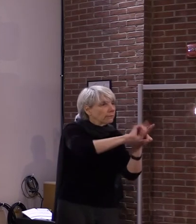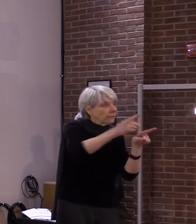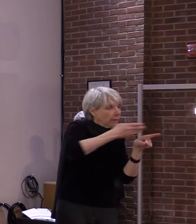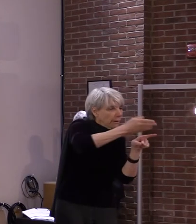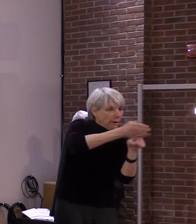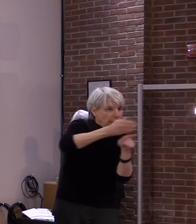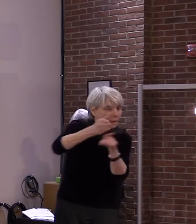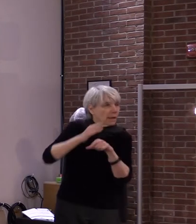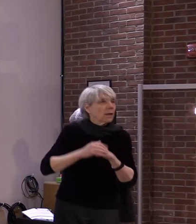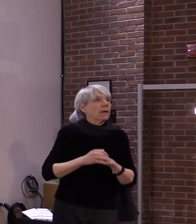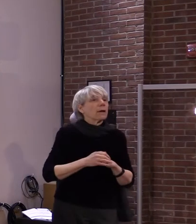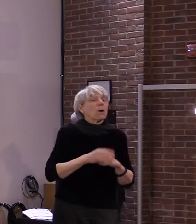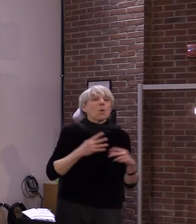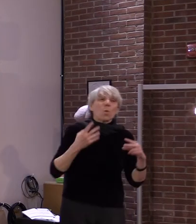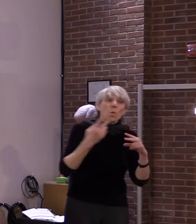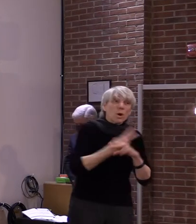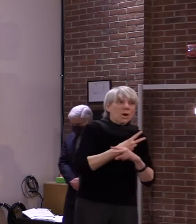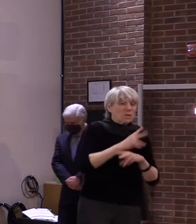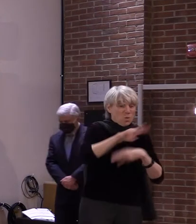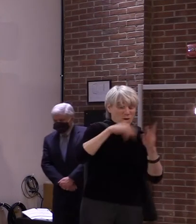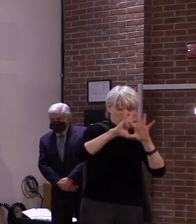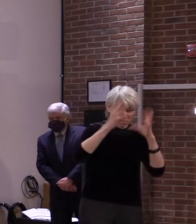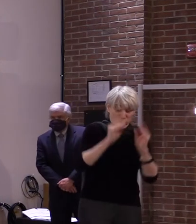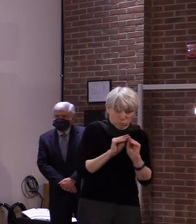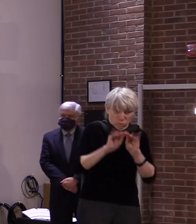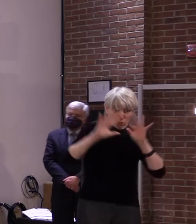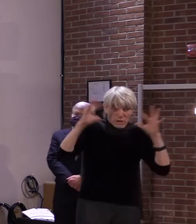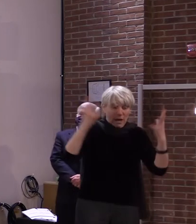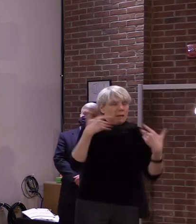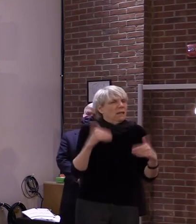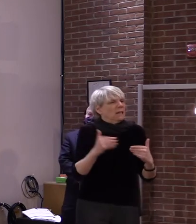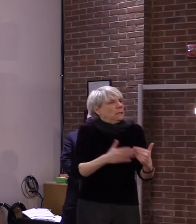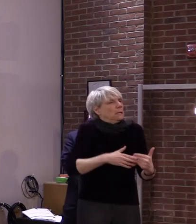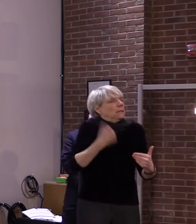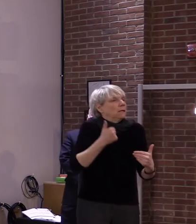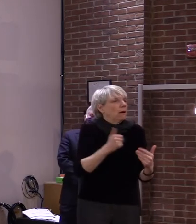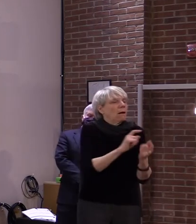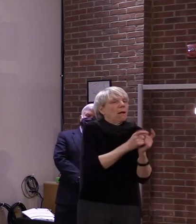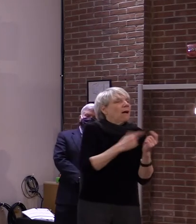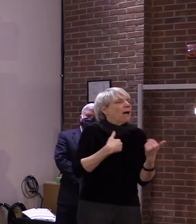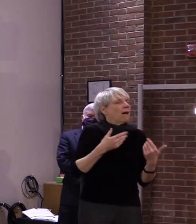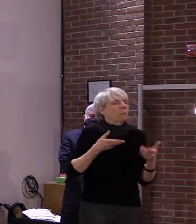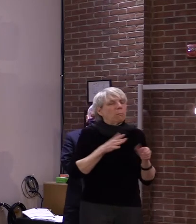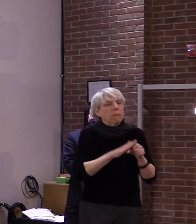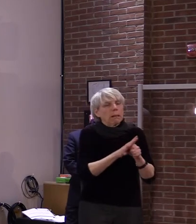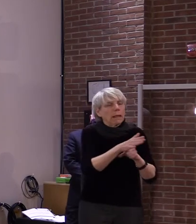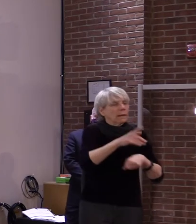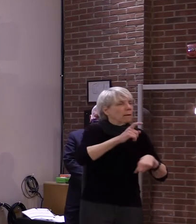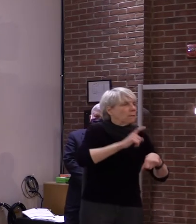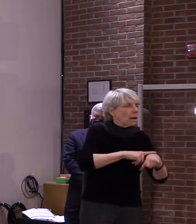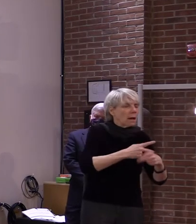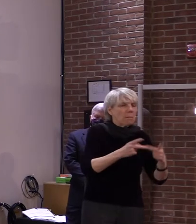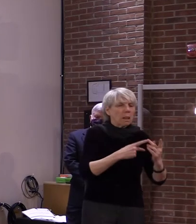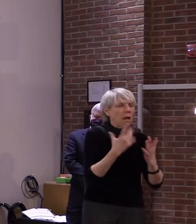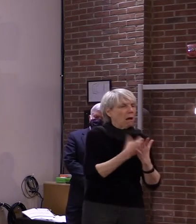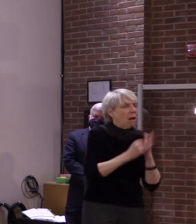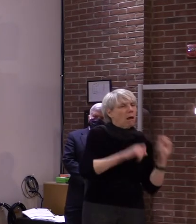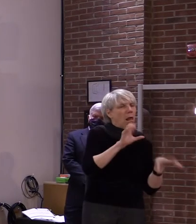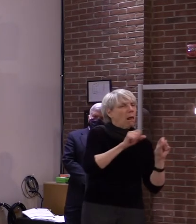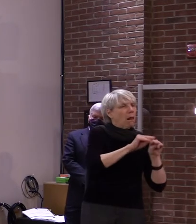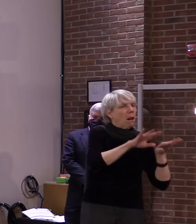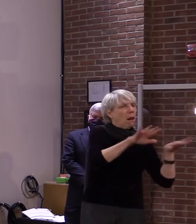it is at such a worldwide prevalence as it is now and in many settings frankly not well controlled at all